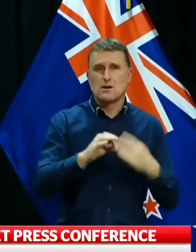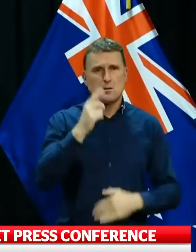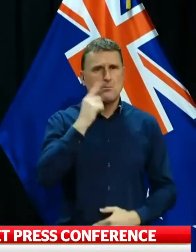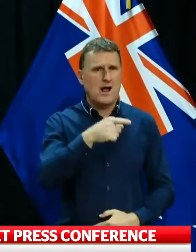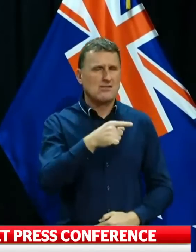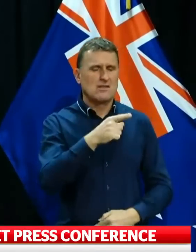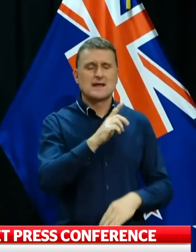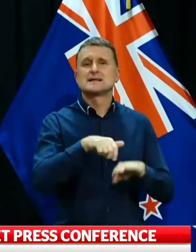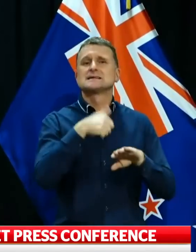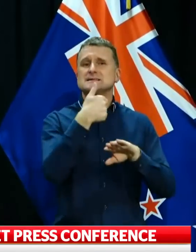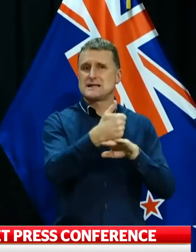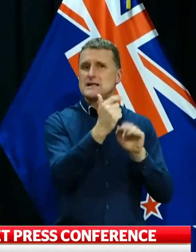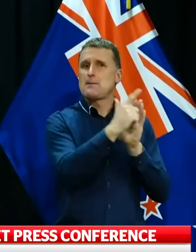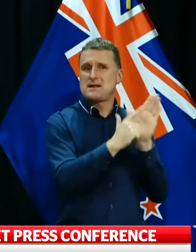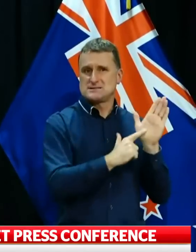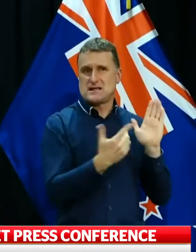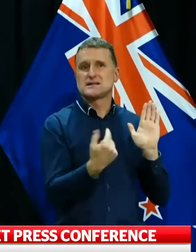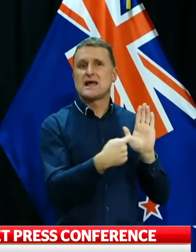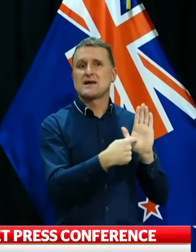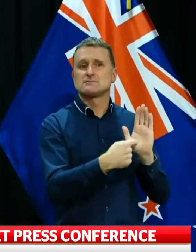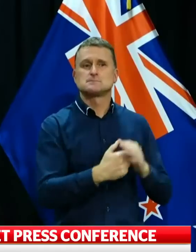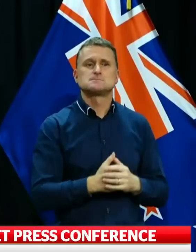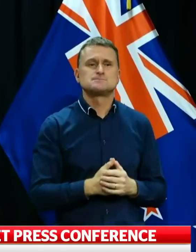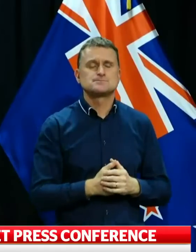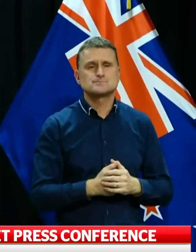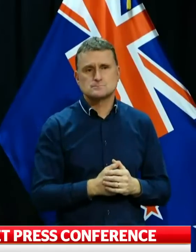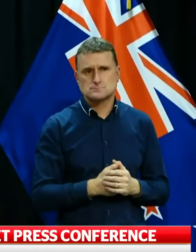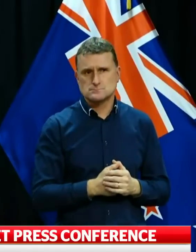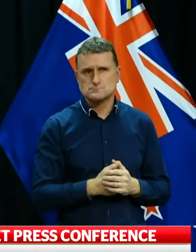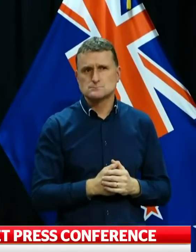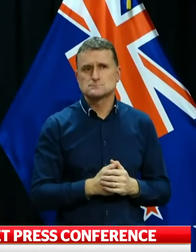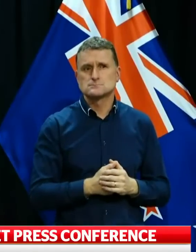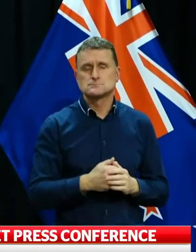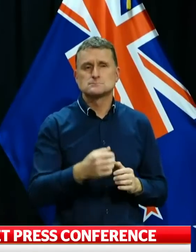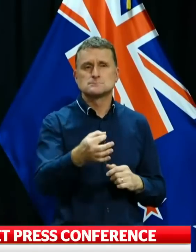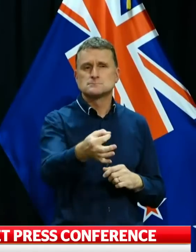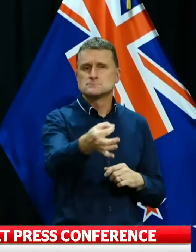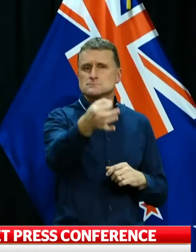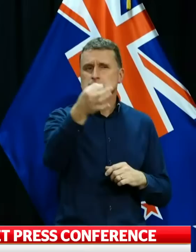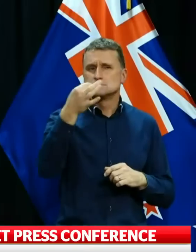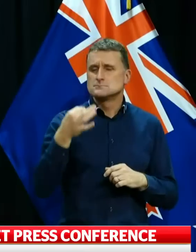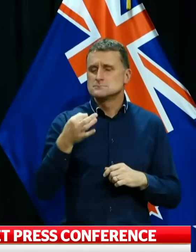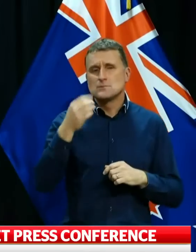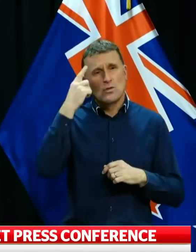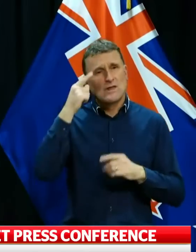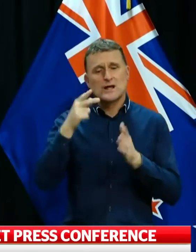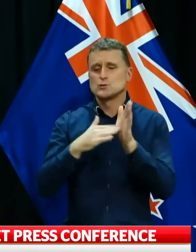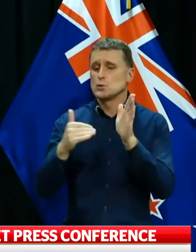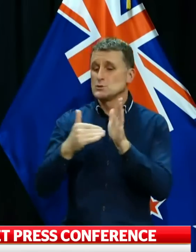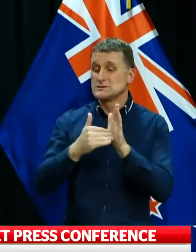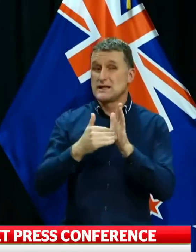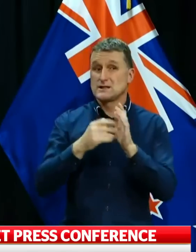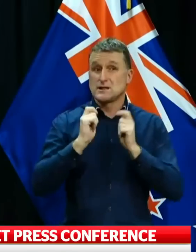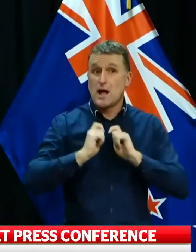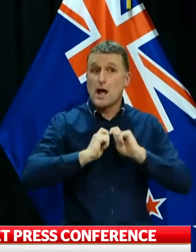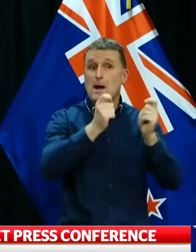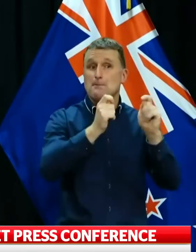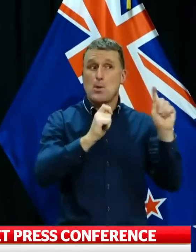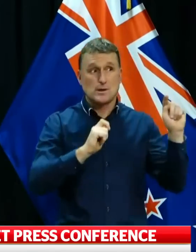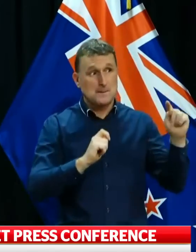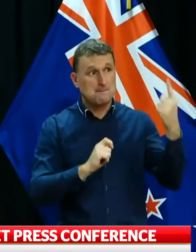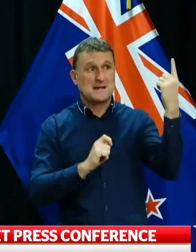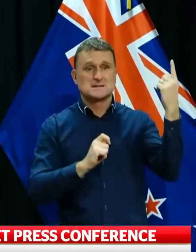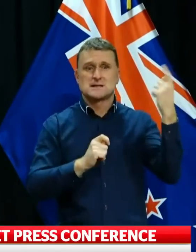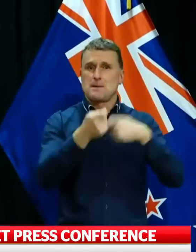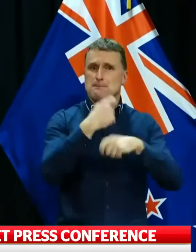already set out in our legislation. New Zealand look to follow Australia's lead and appointed minister of becoming a republic? No. Australia and New